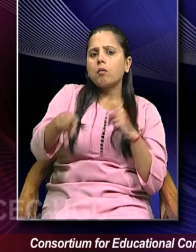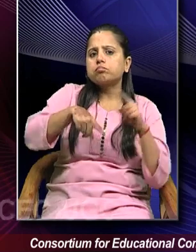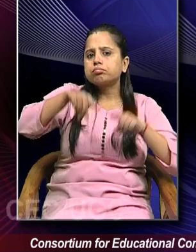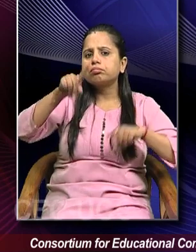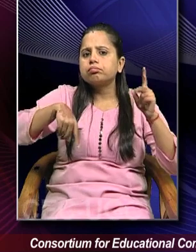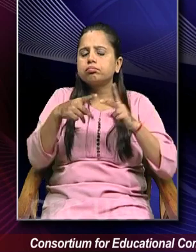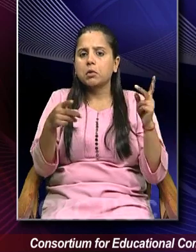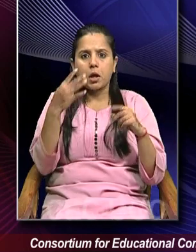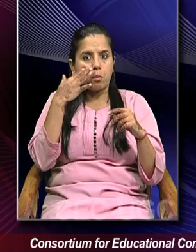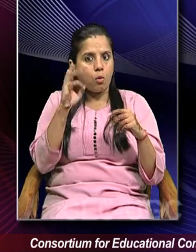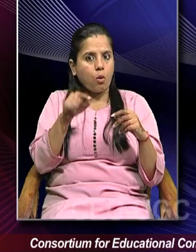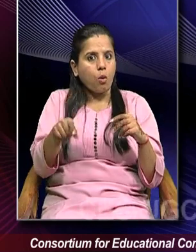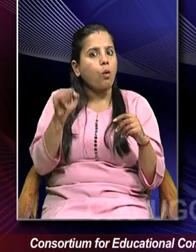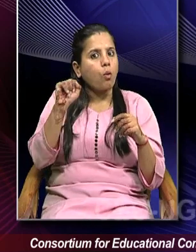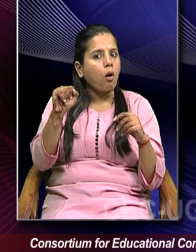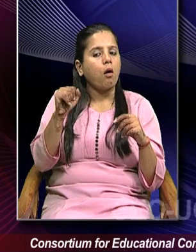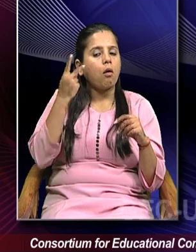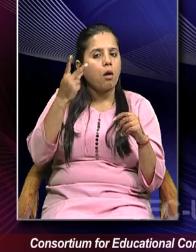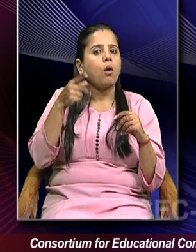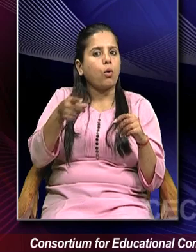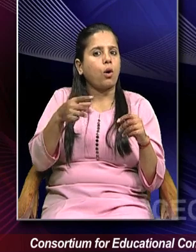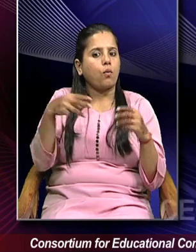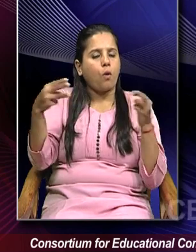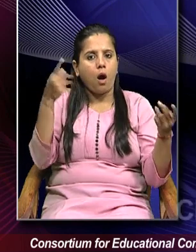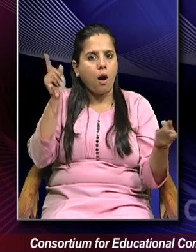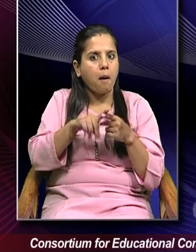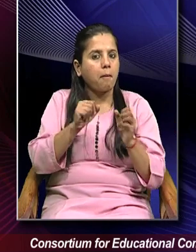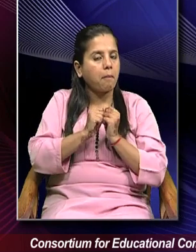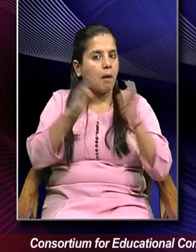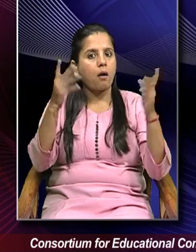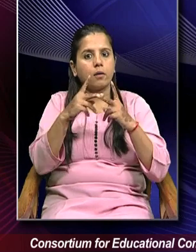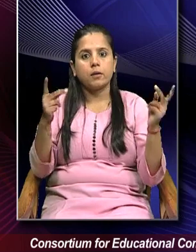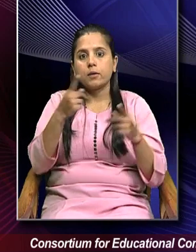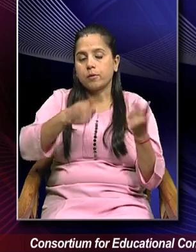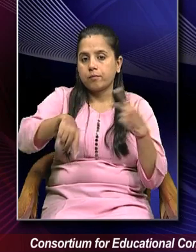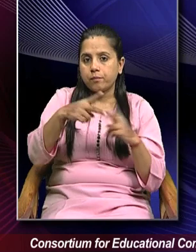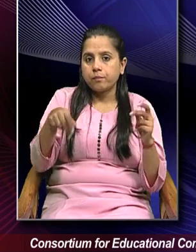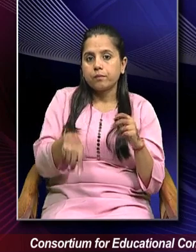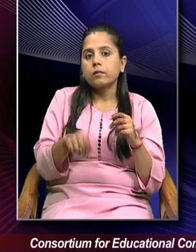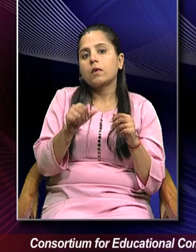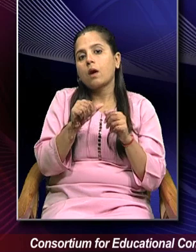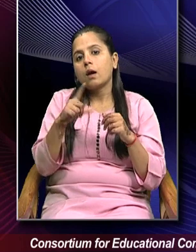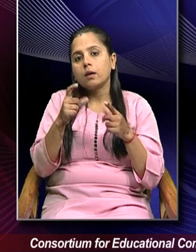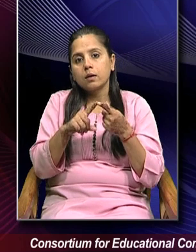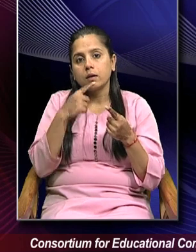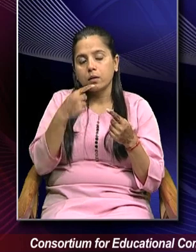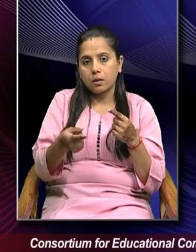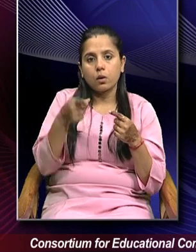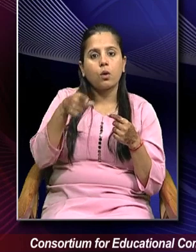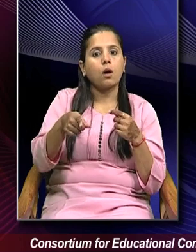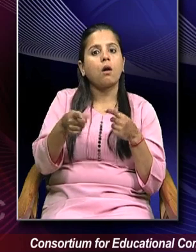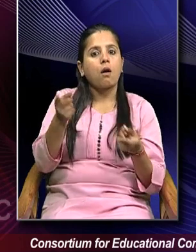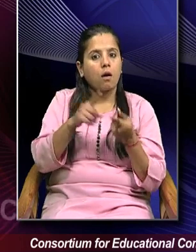played an important role where we see the outbreak of the war. And LCF Turner, he has argued that the war was caused by a tragedy